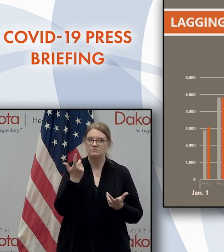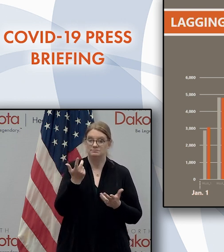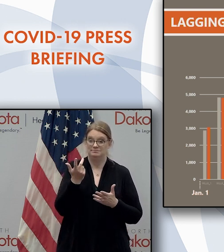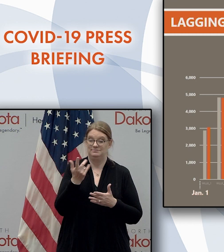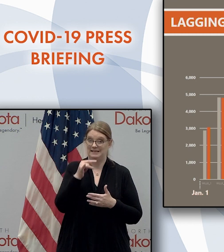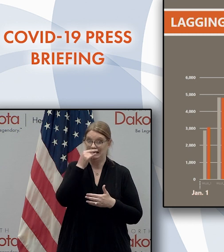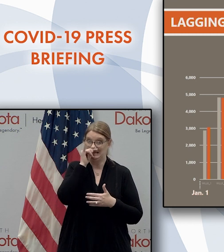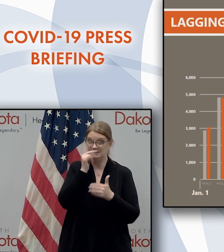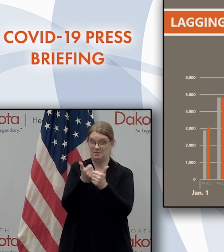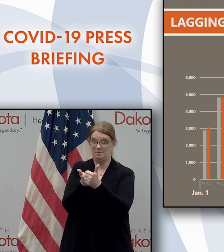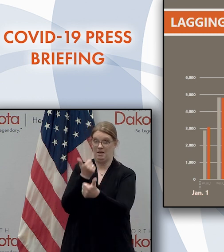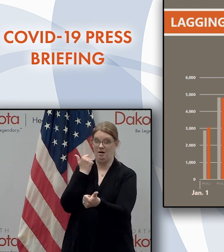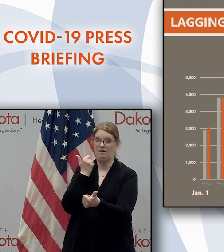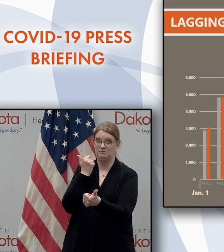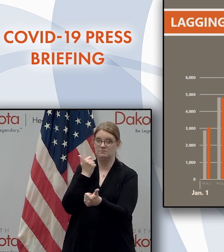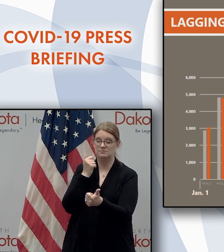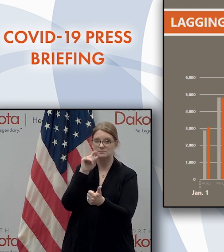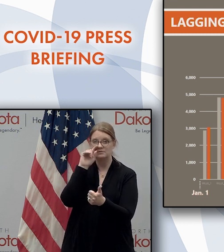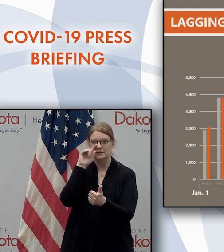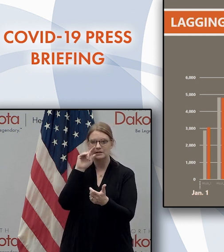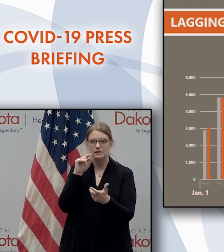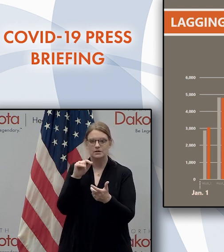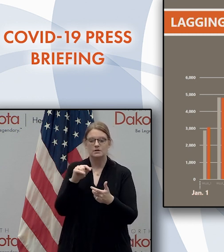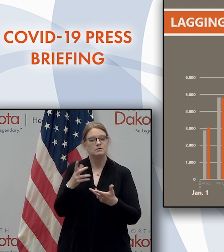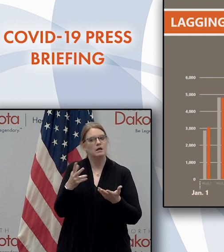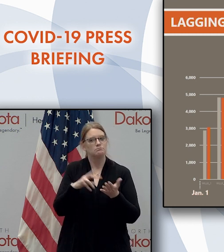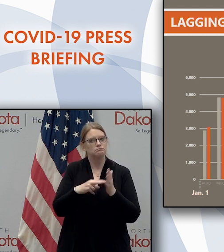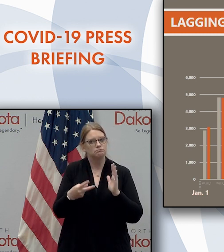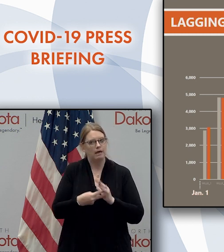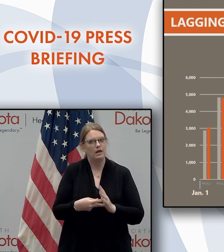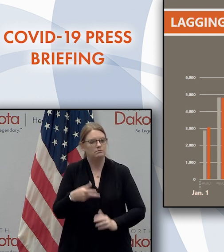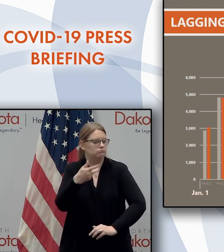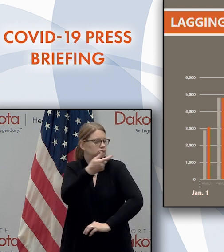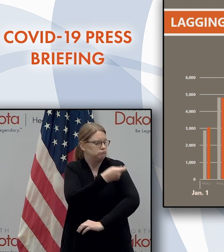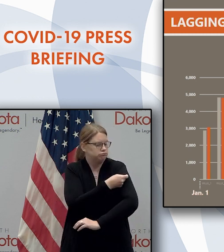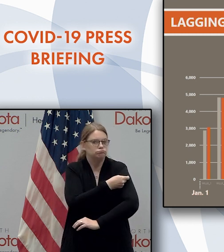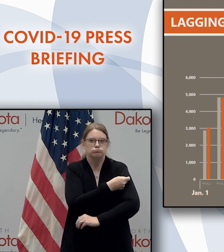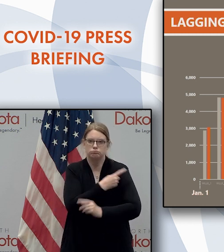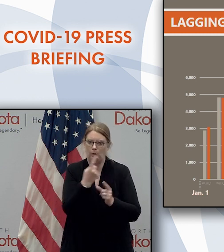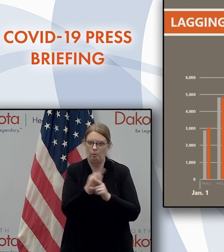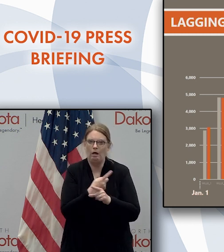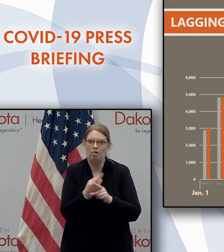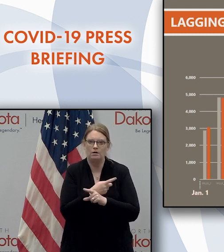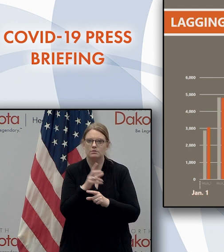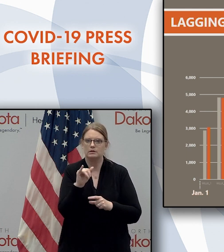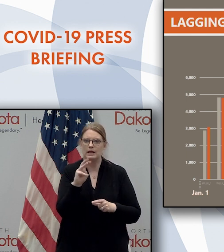of children that were meant to get their annual